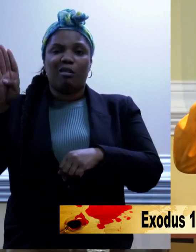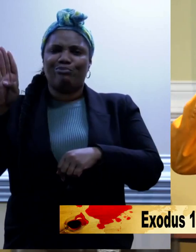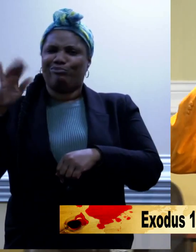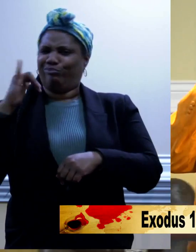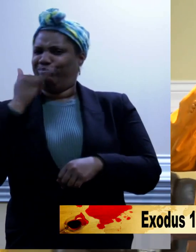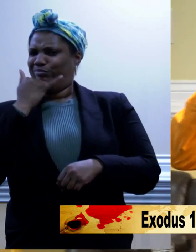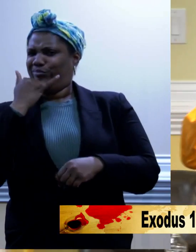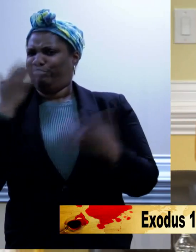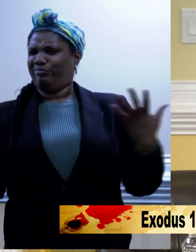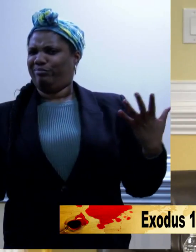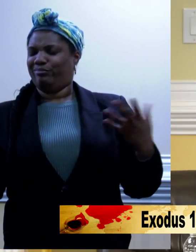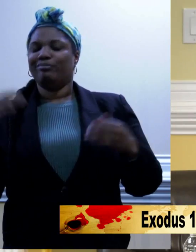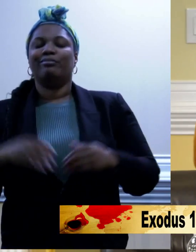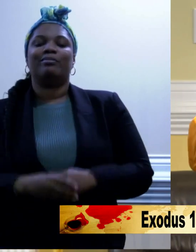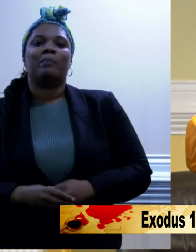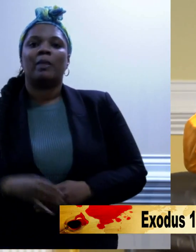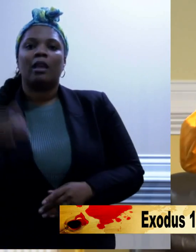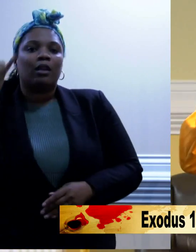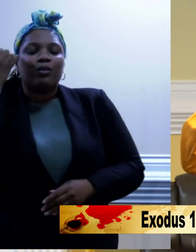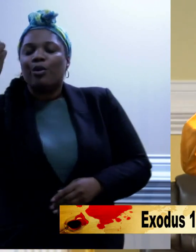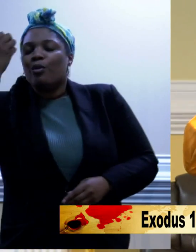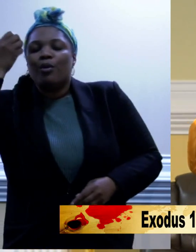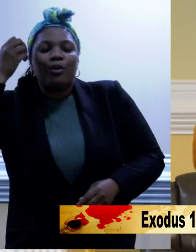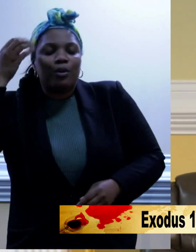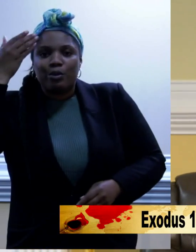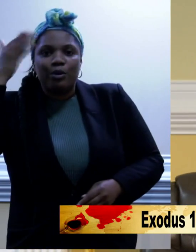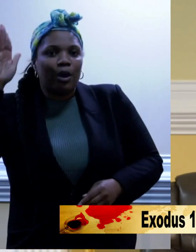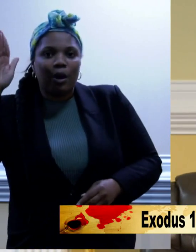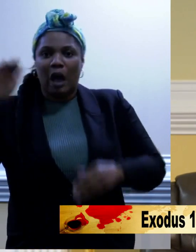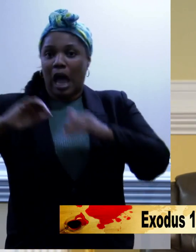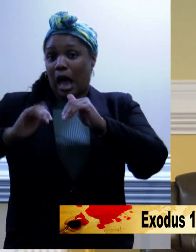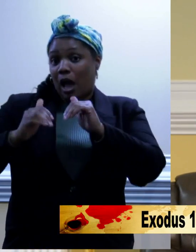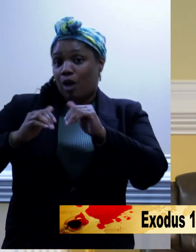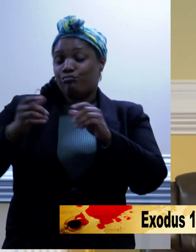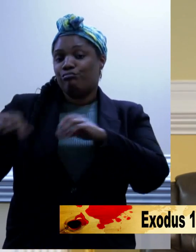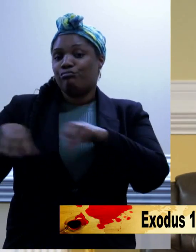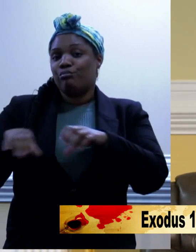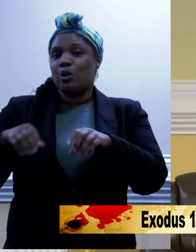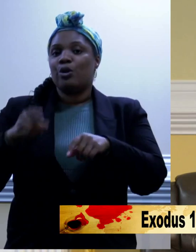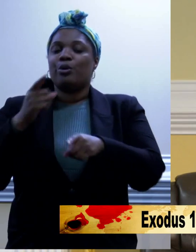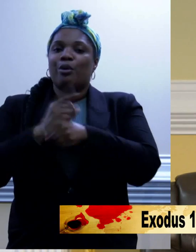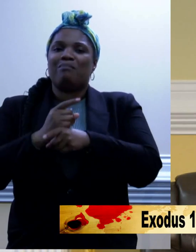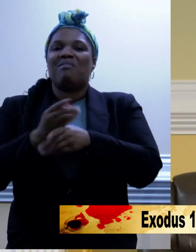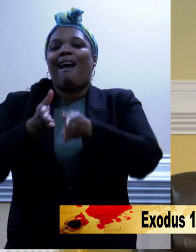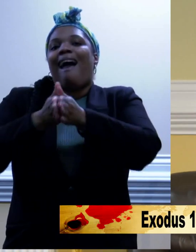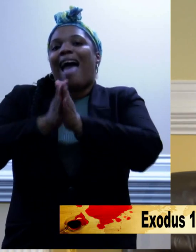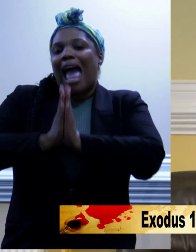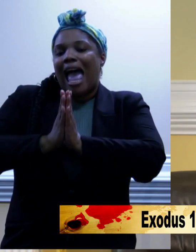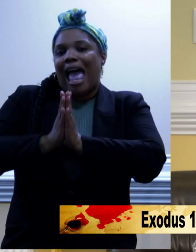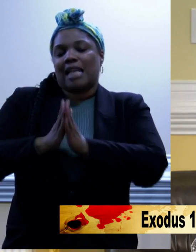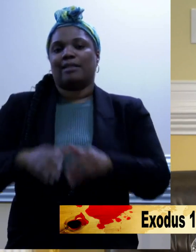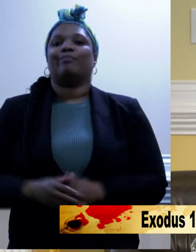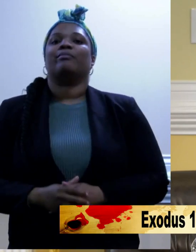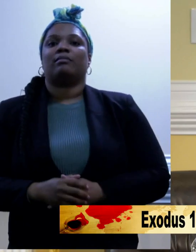What I'm saying is, if you don't know how to do right, ask somebody.